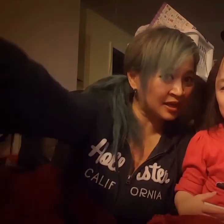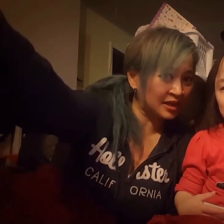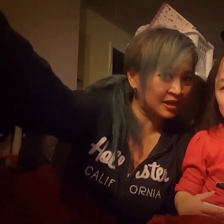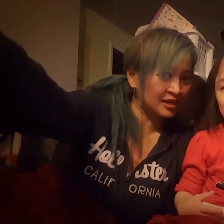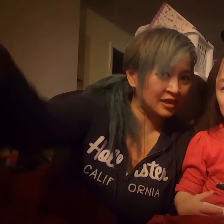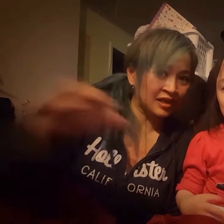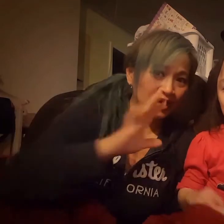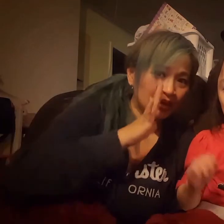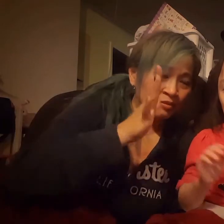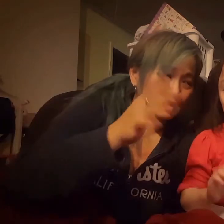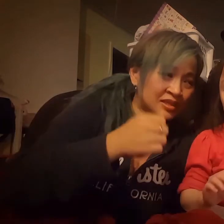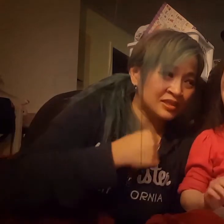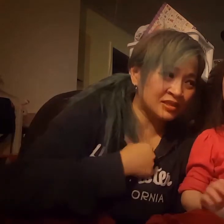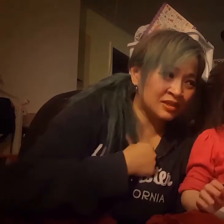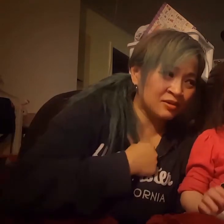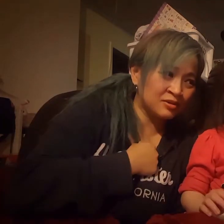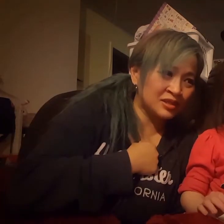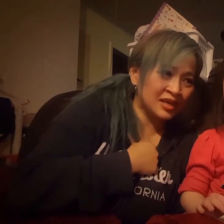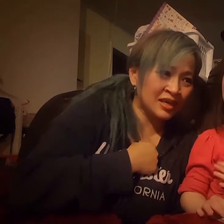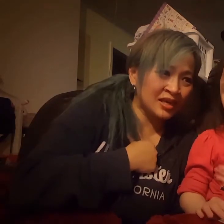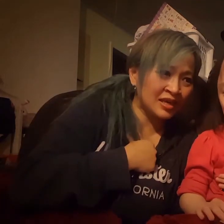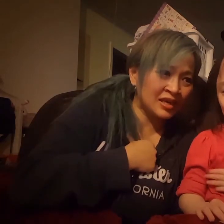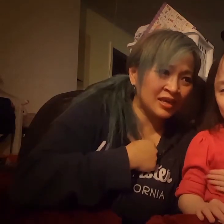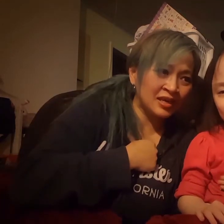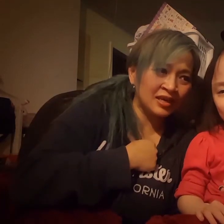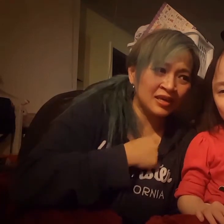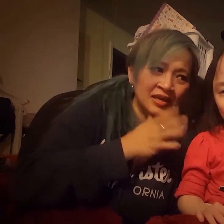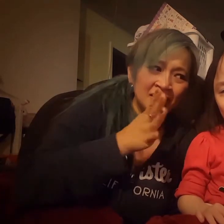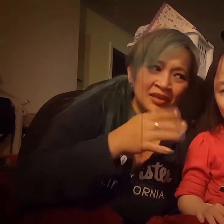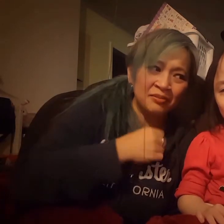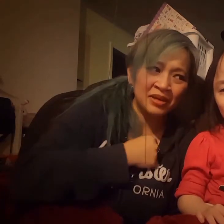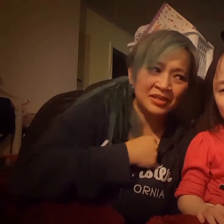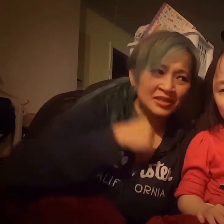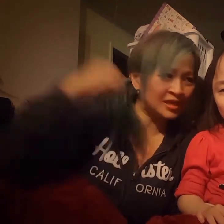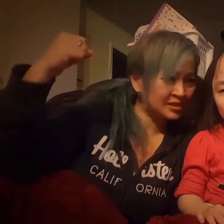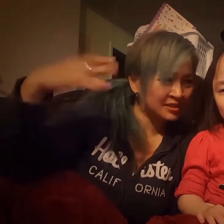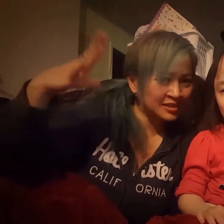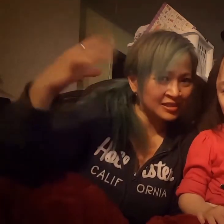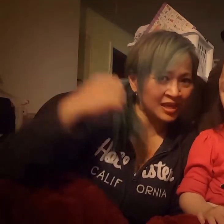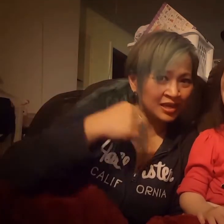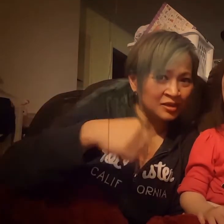away. Please don't take